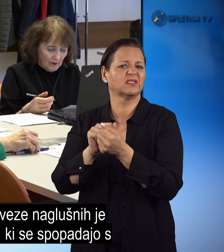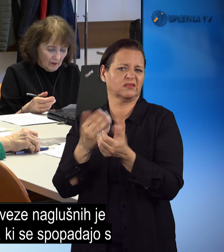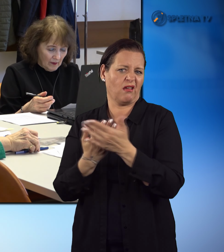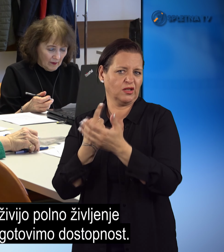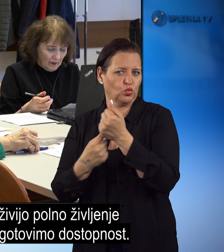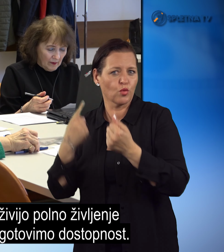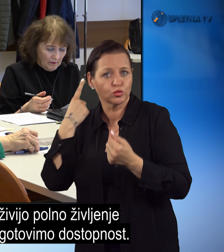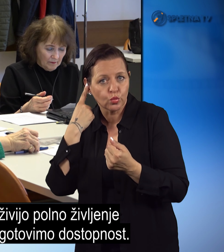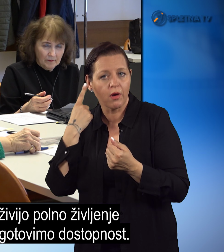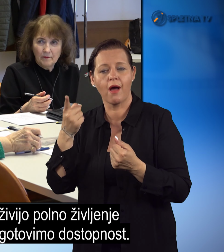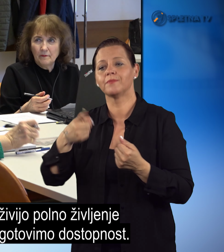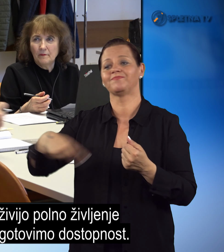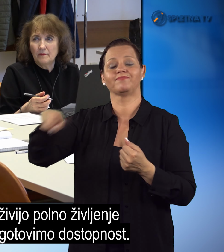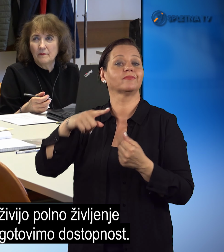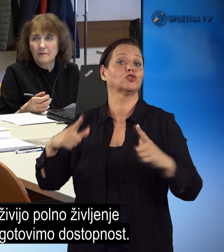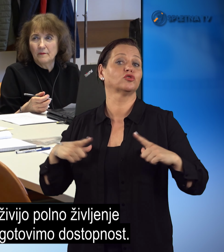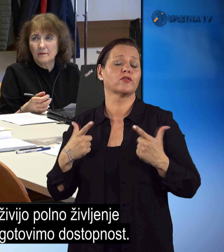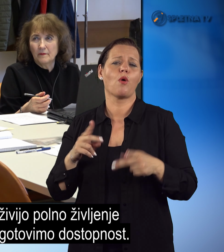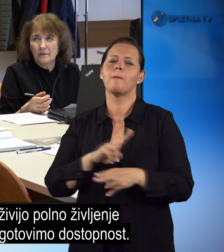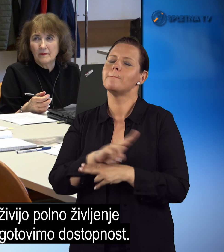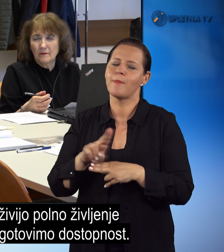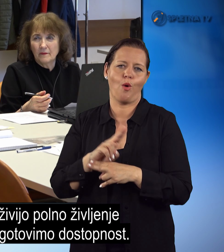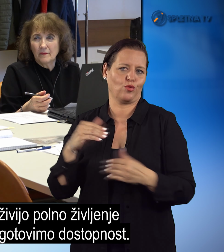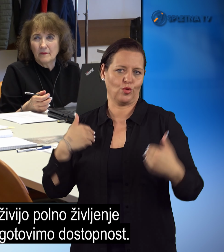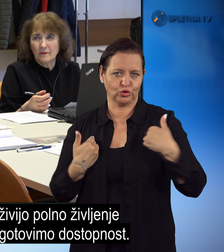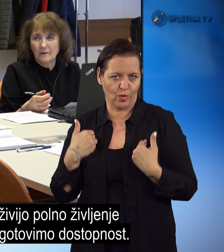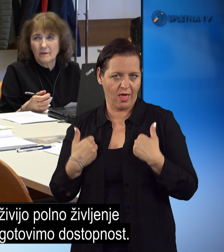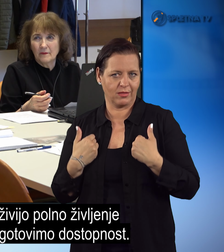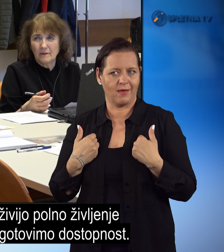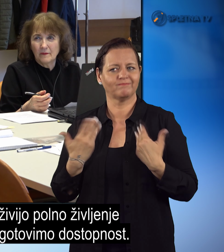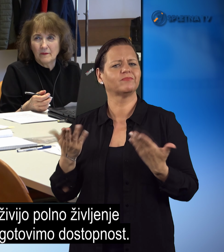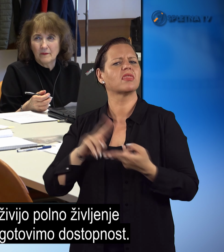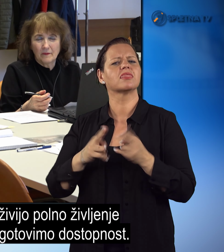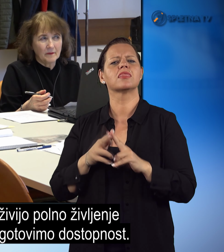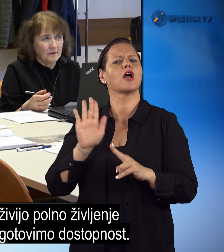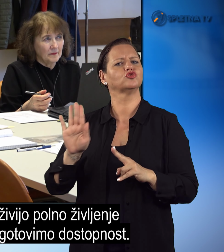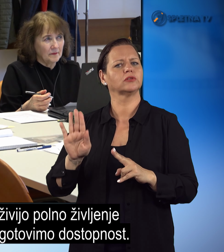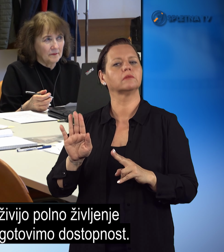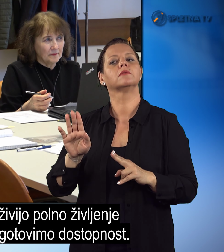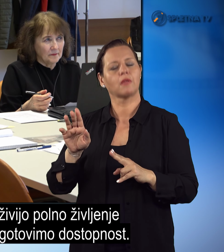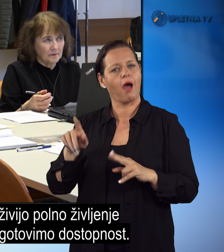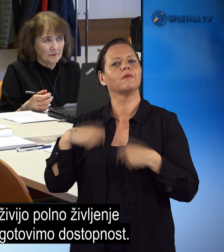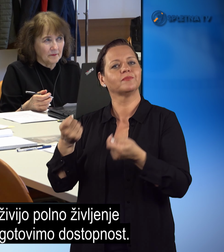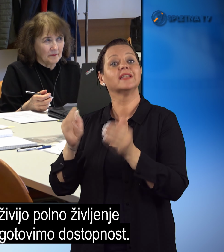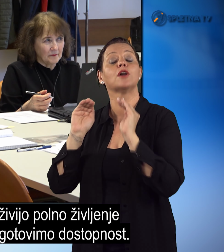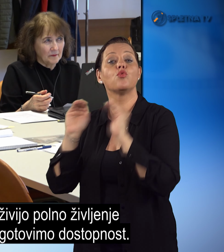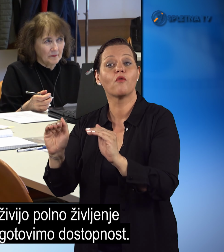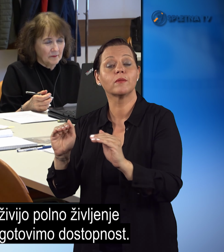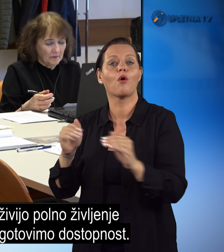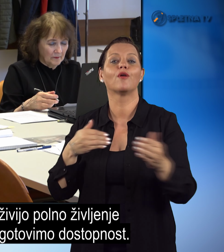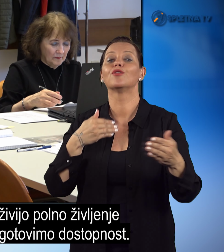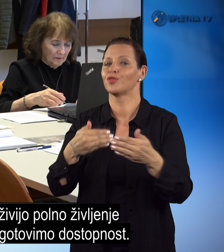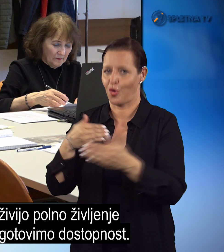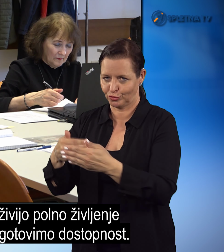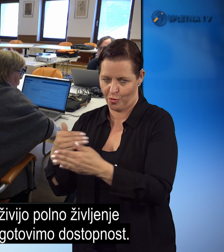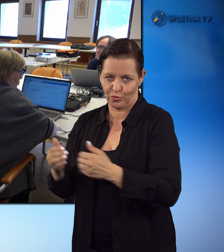a hard of hearing loss is able to live life to their full potential and to have the access needed